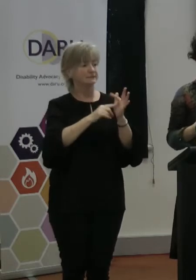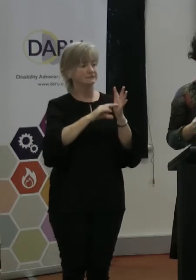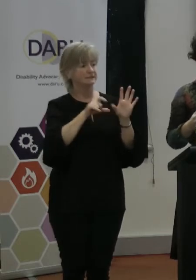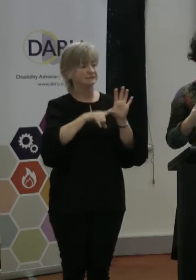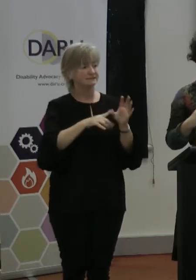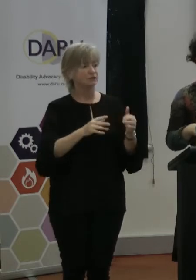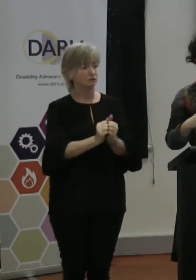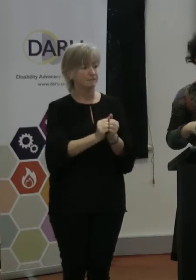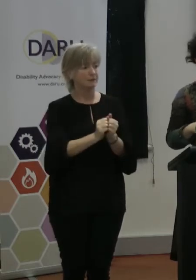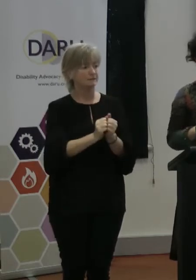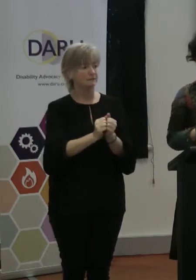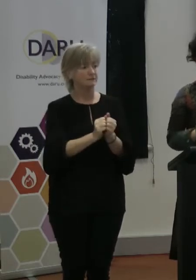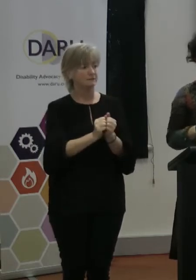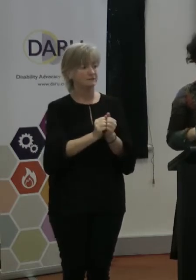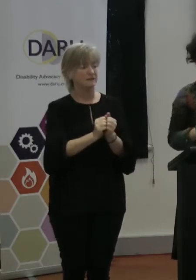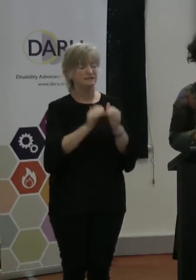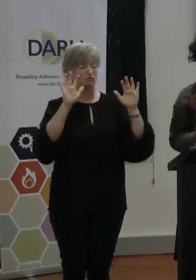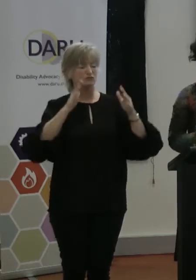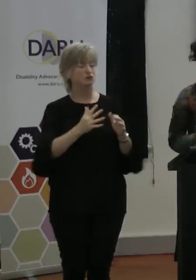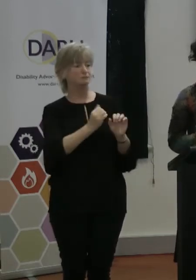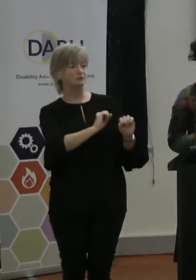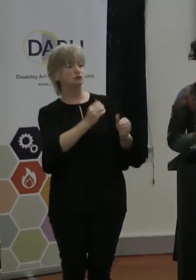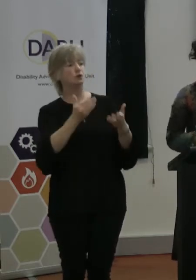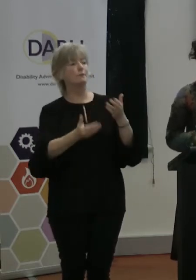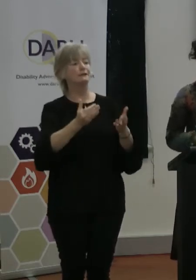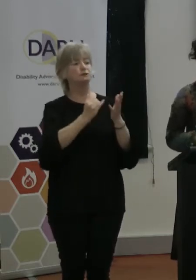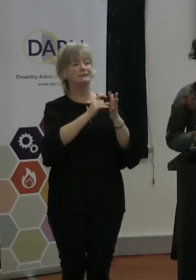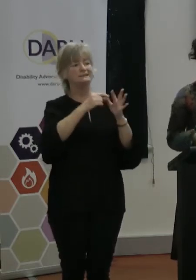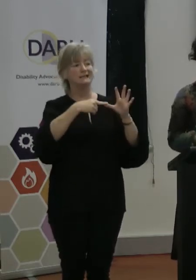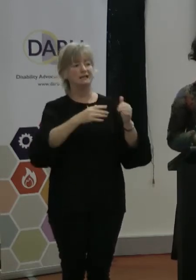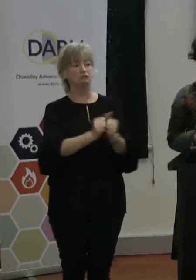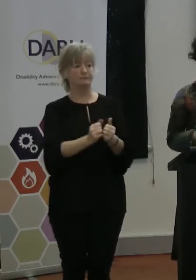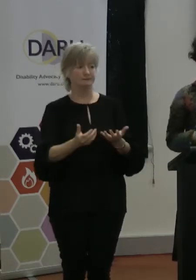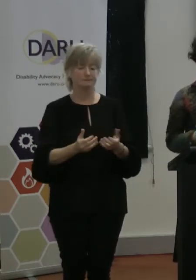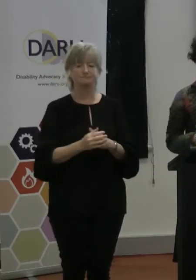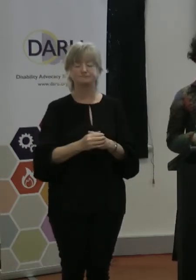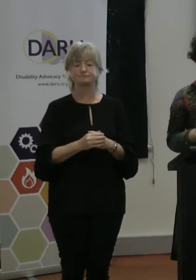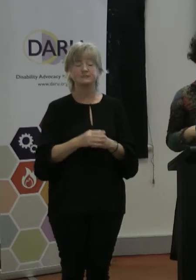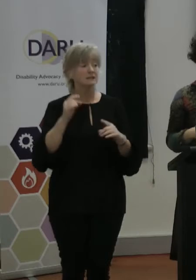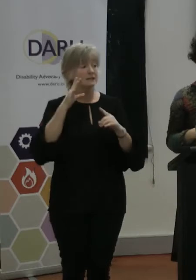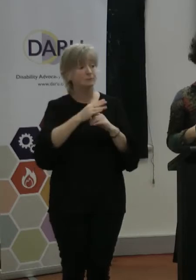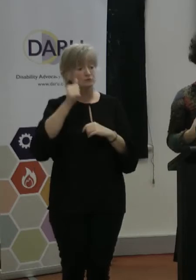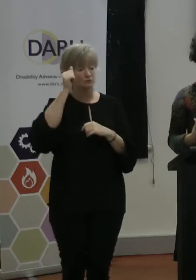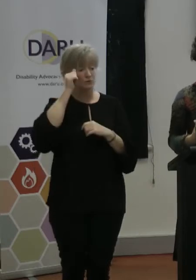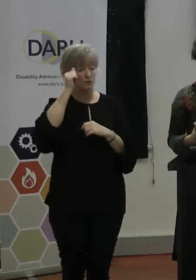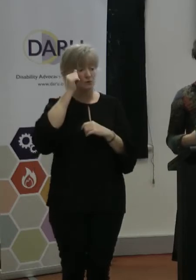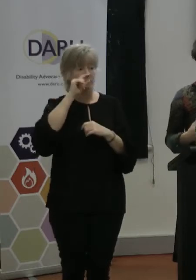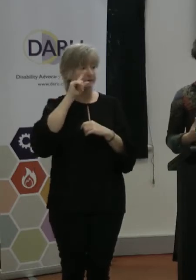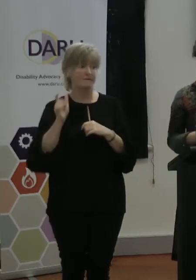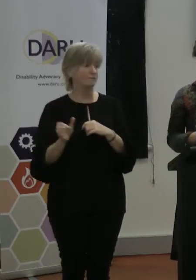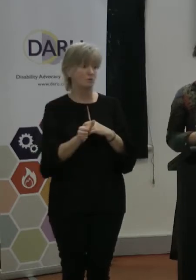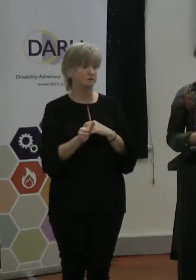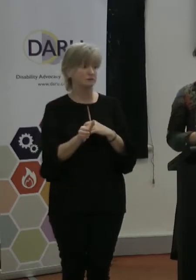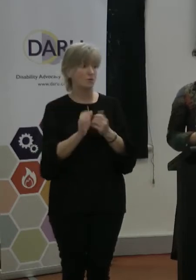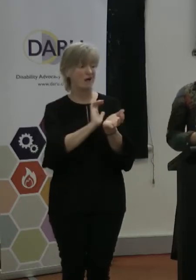has a reduced level of protection as compared to an SDA residency agreement. So it's really important to note they cannot be forced